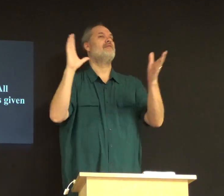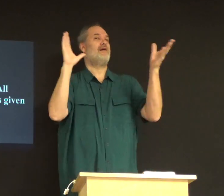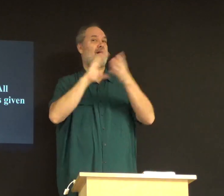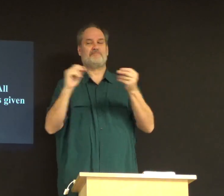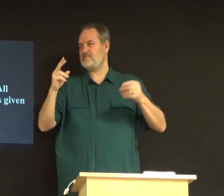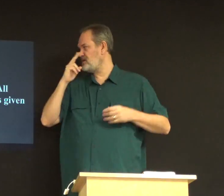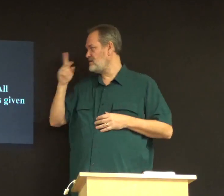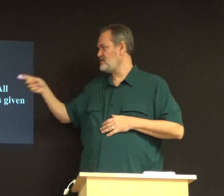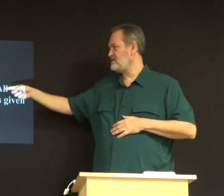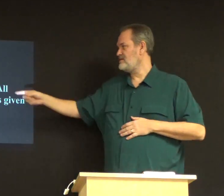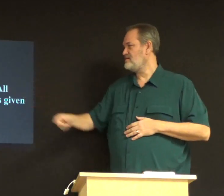Later, Jesus.